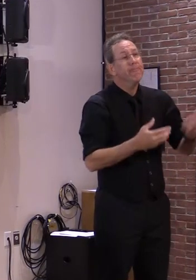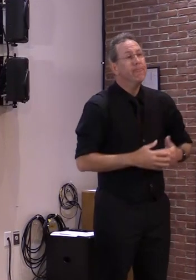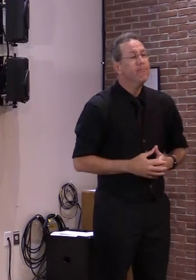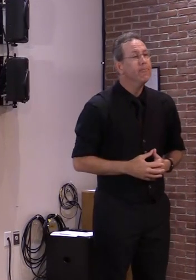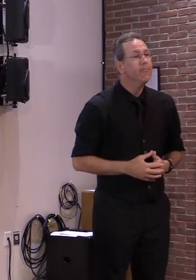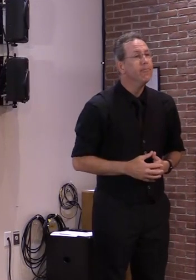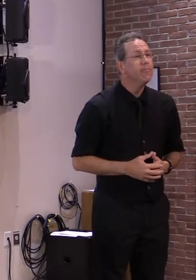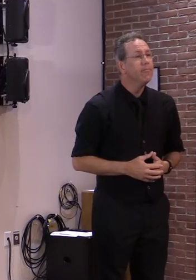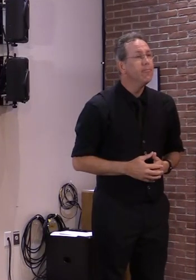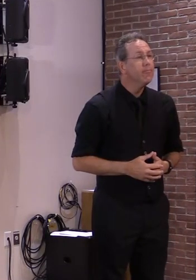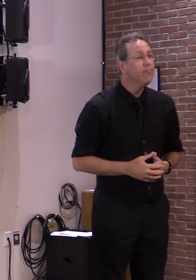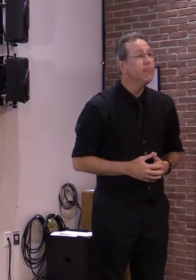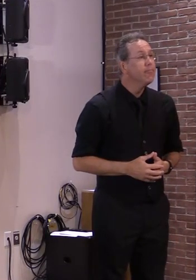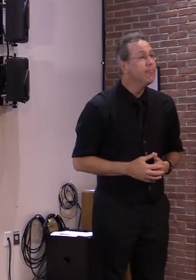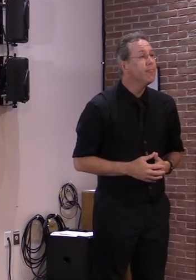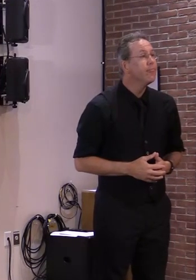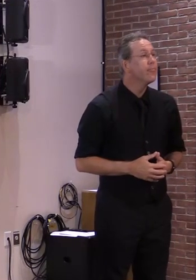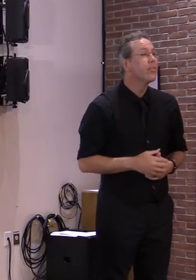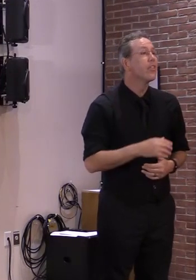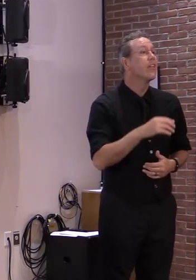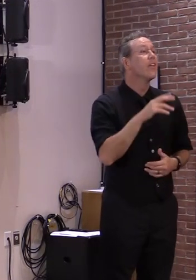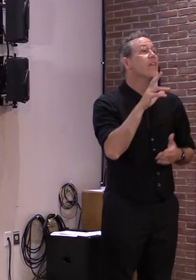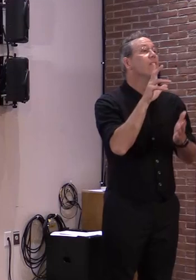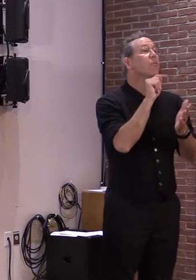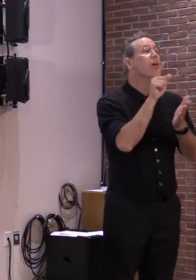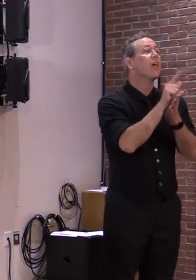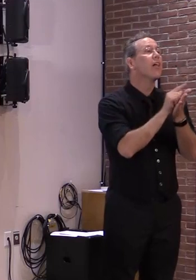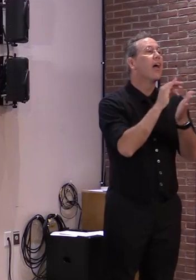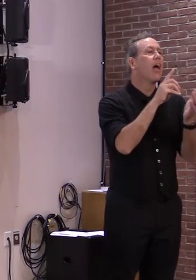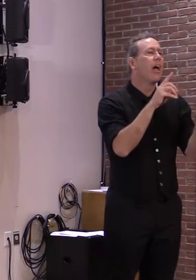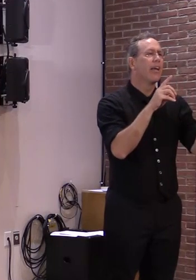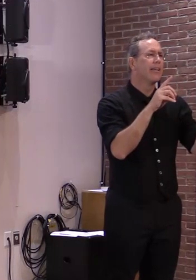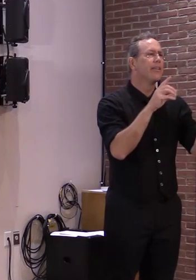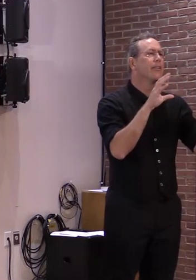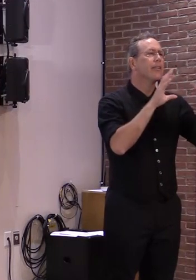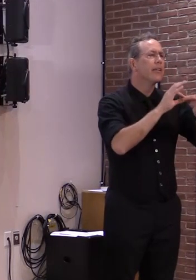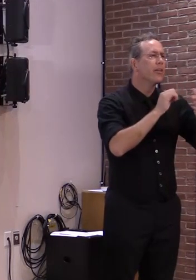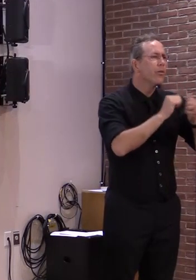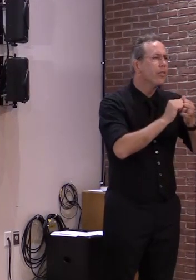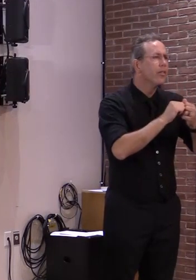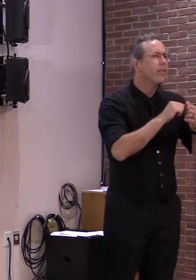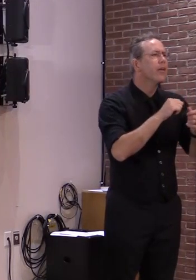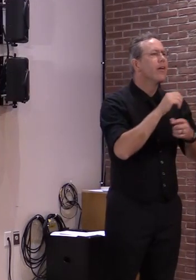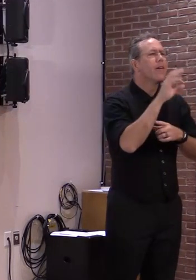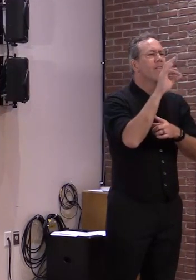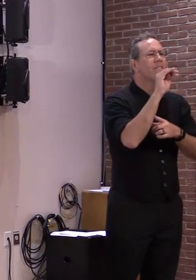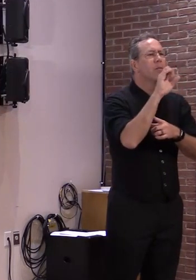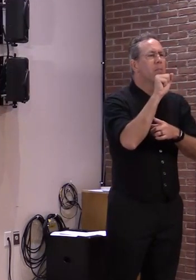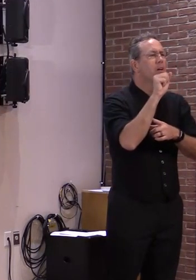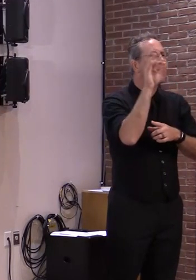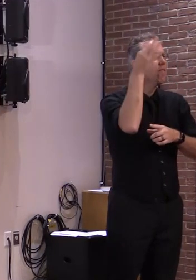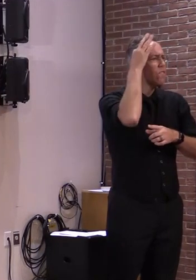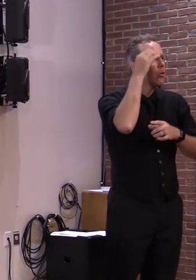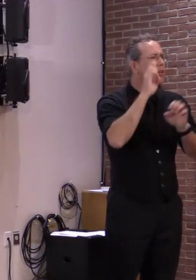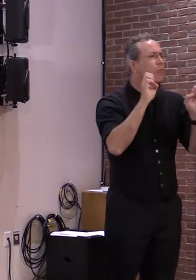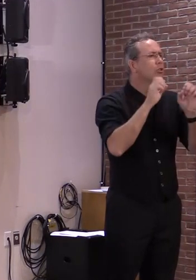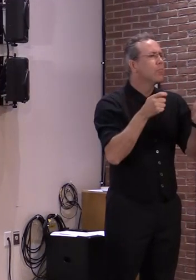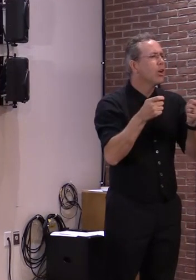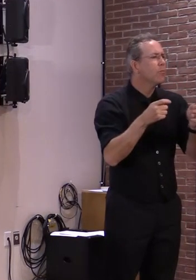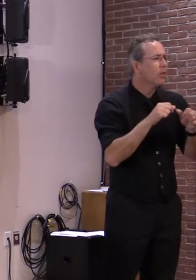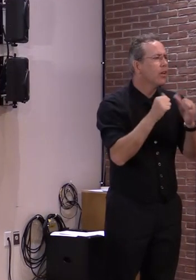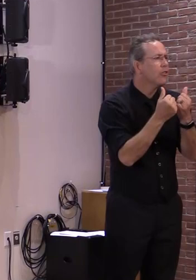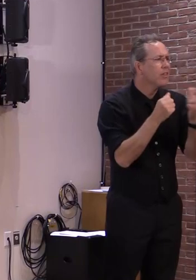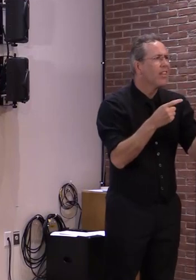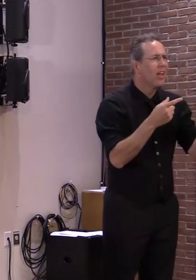They also mentioned that FEMA would likely continue to reimburse for this program if it was to continue at